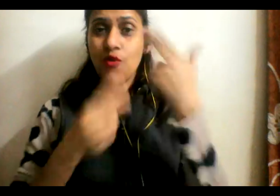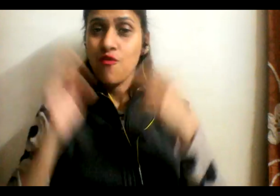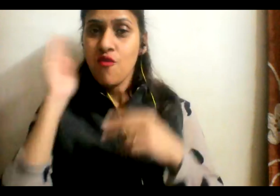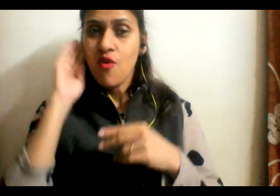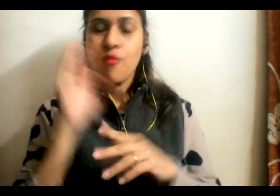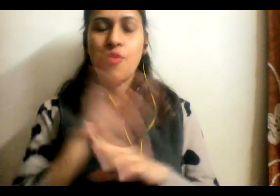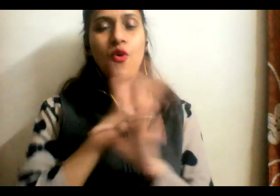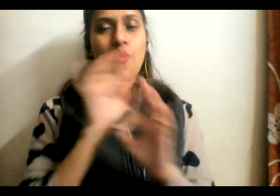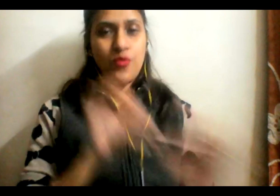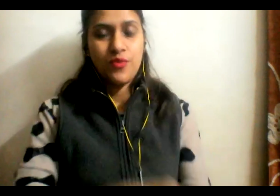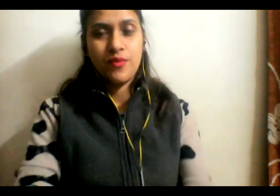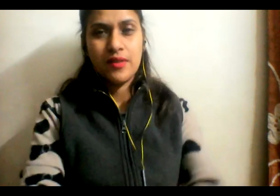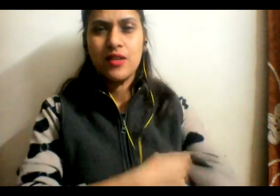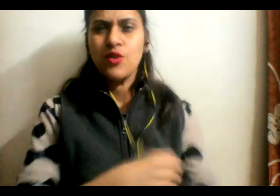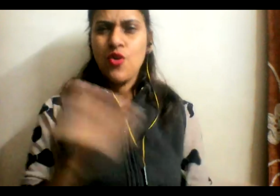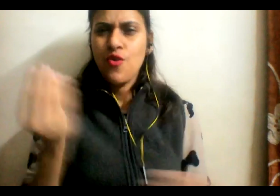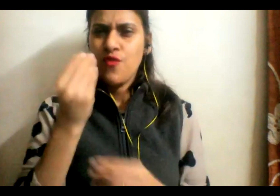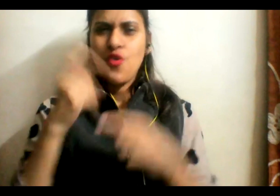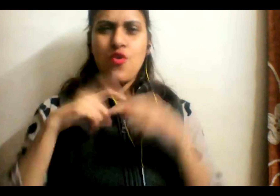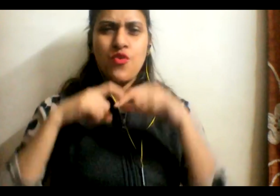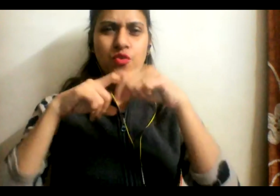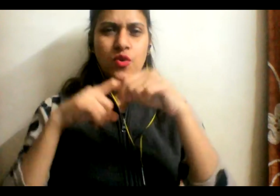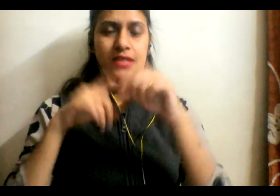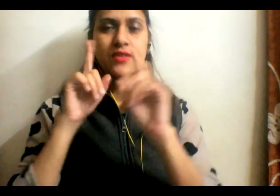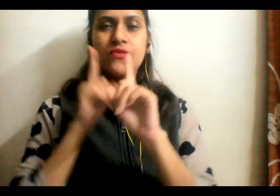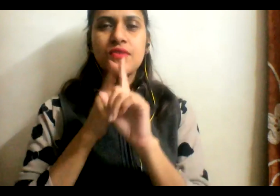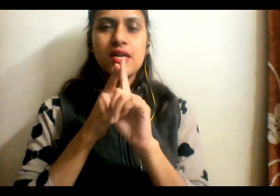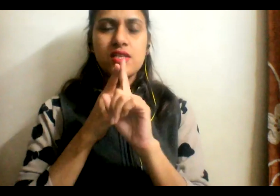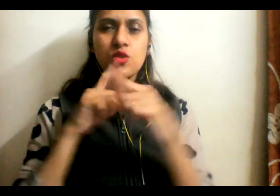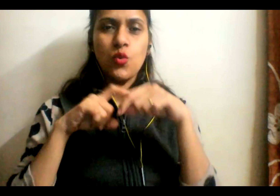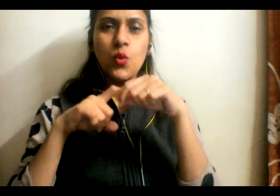questions for you. The first question is that, as you